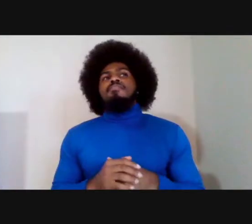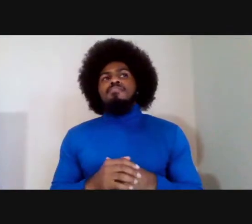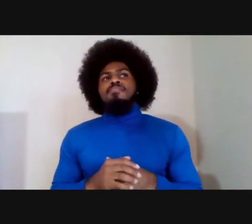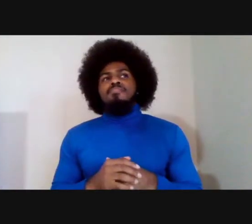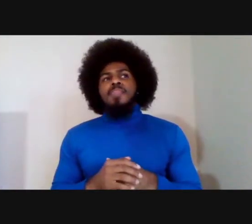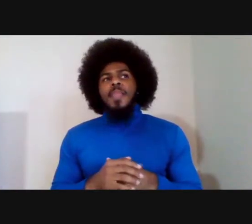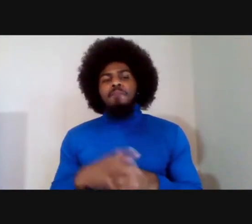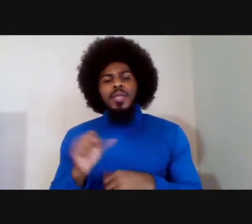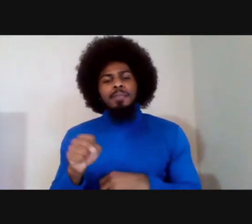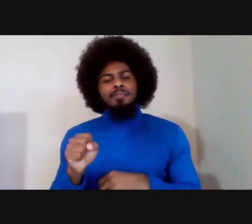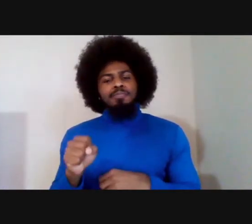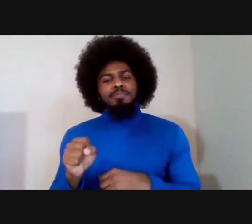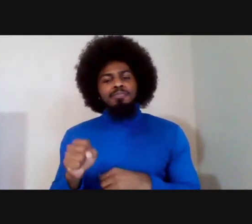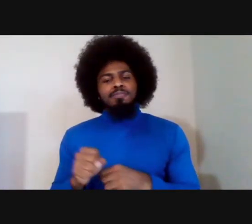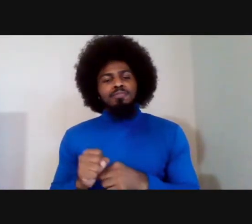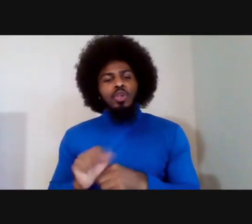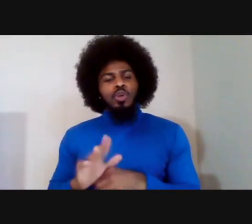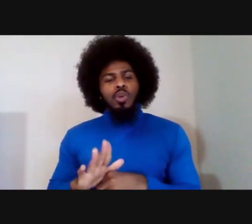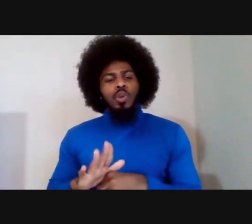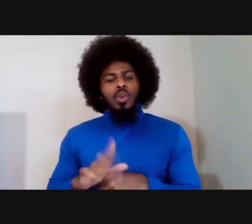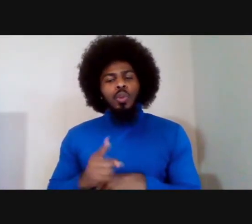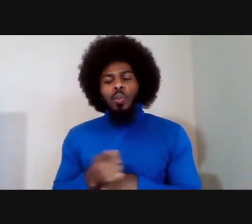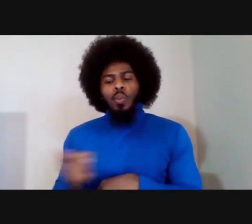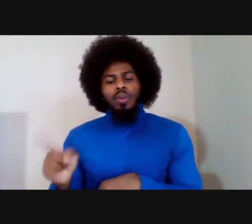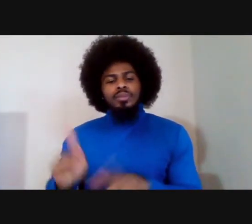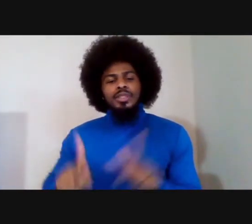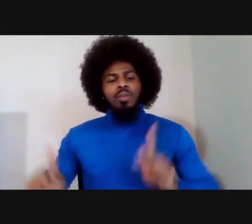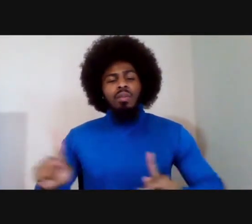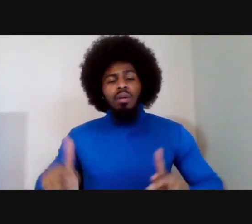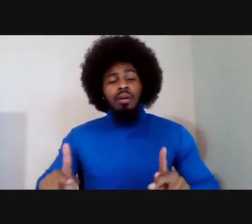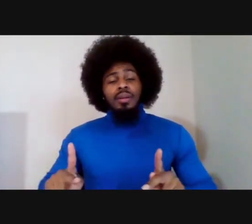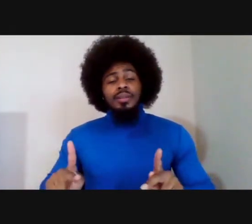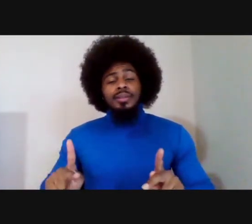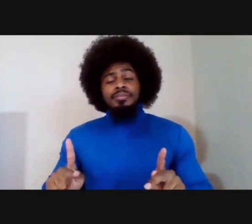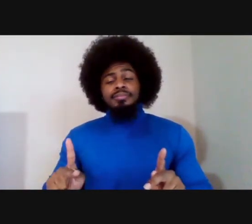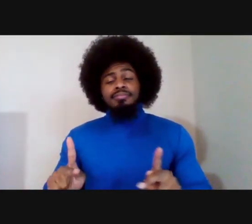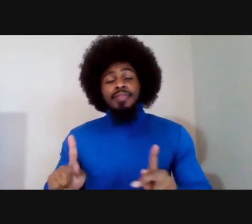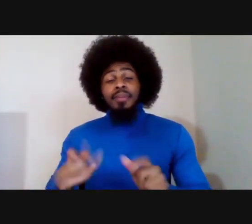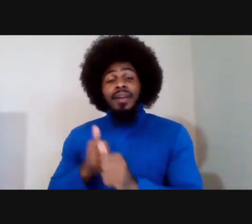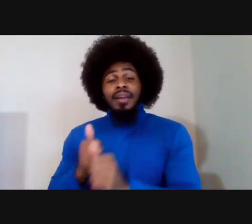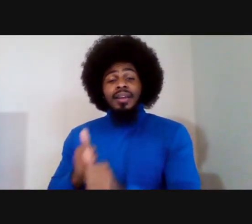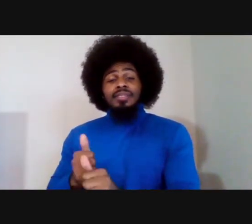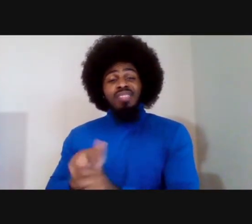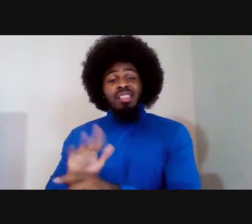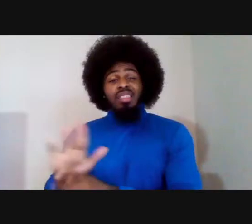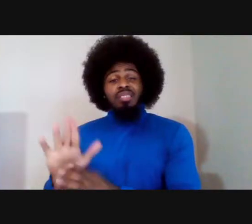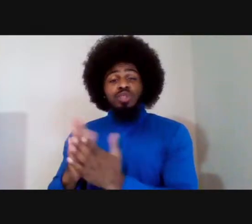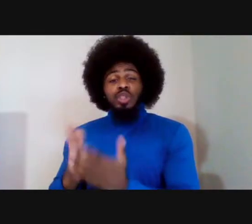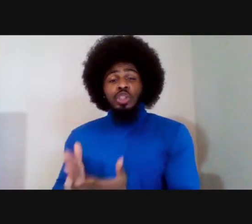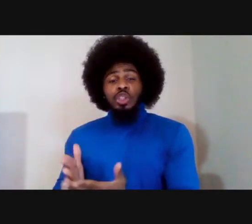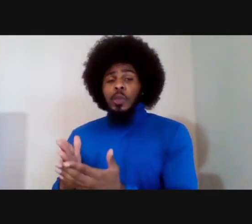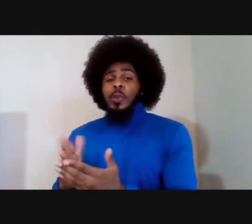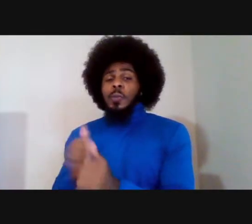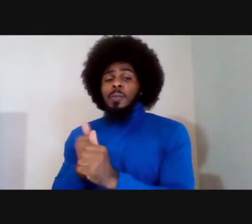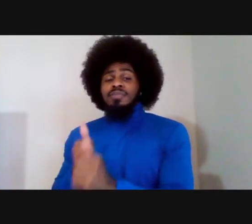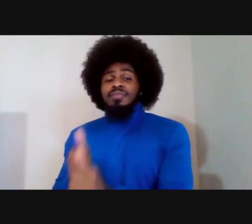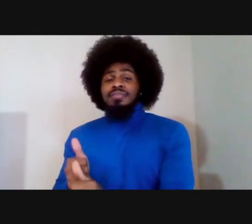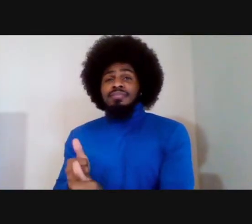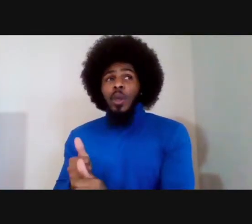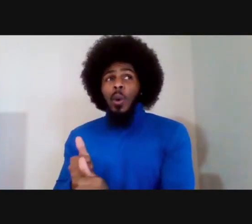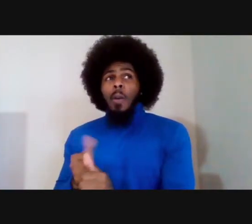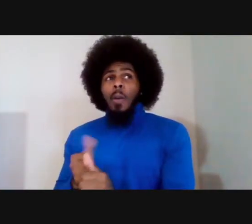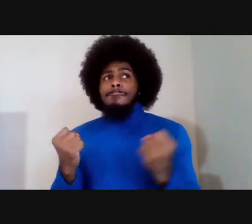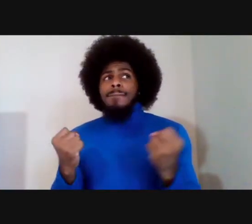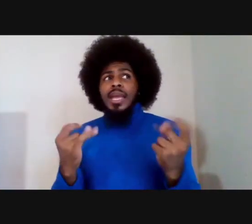Those are people I love. Yeah, I'm a fan of the books, so it's hard because many of them are rushing to my